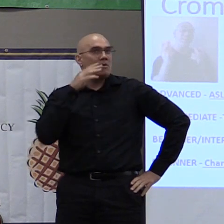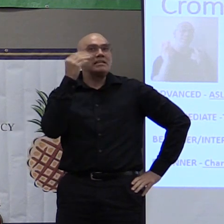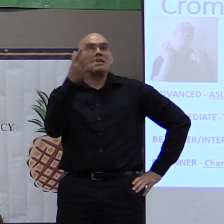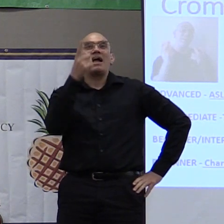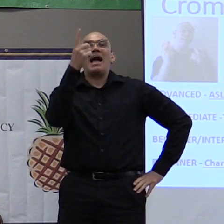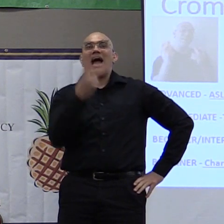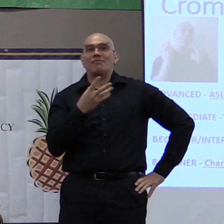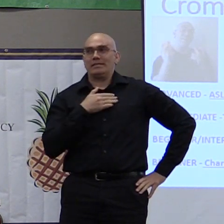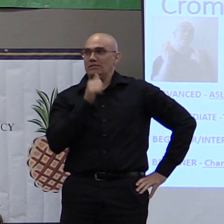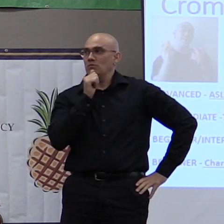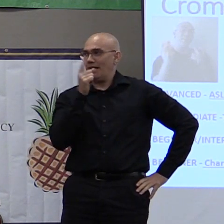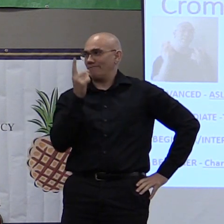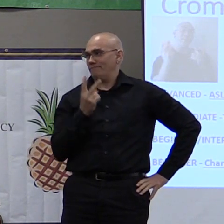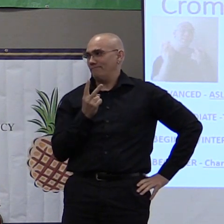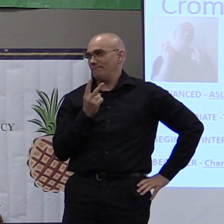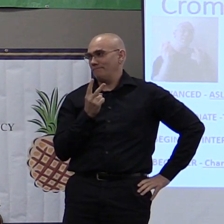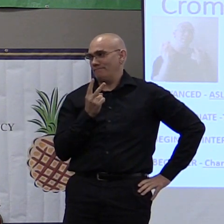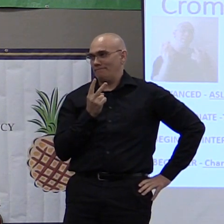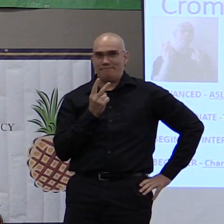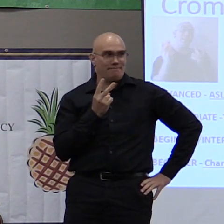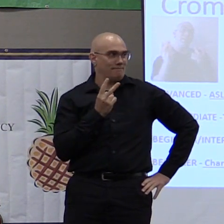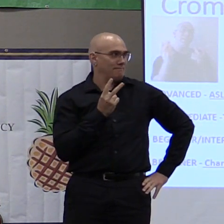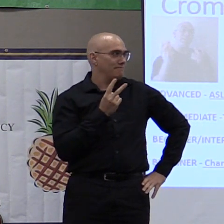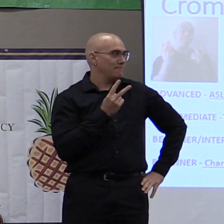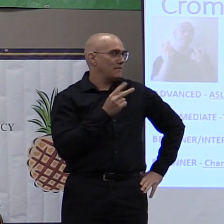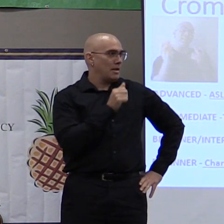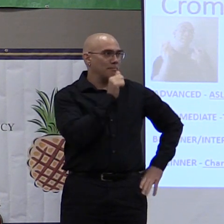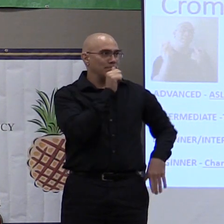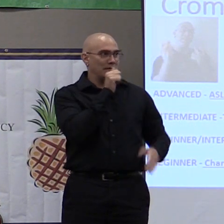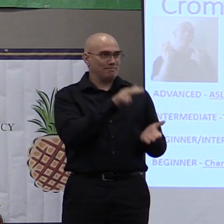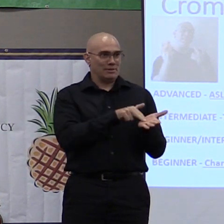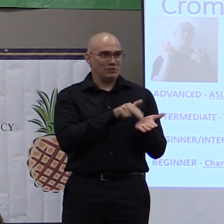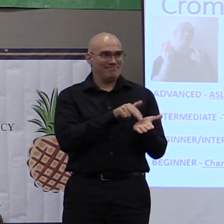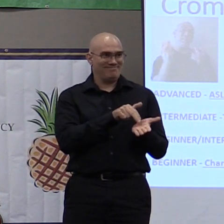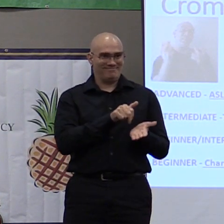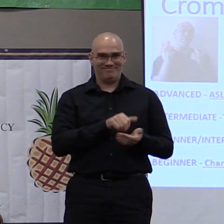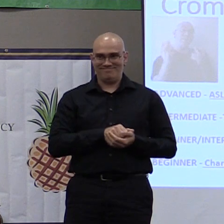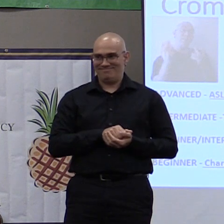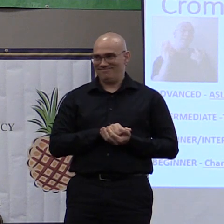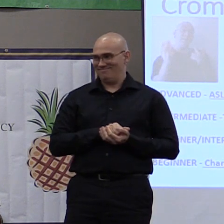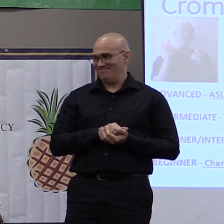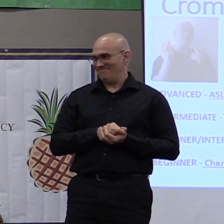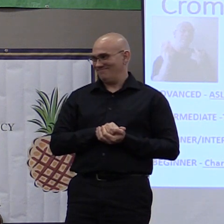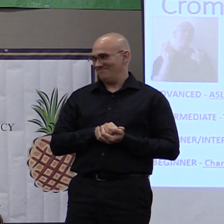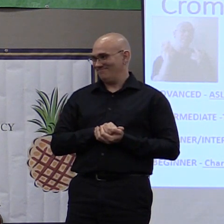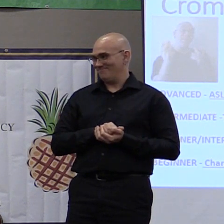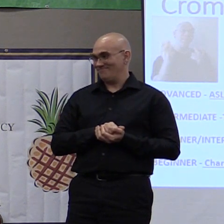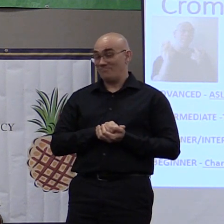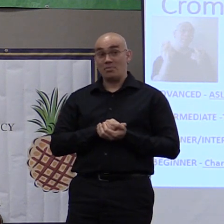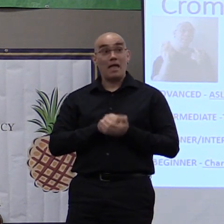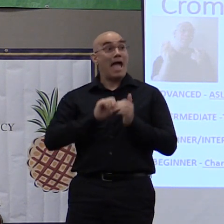and so good so far. I'm going to give you half my secret. Peanut butter.